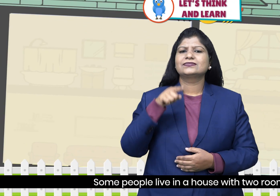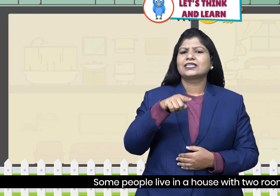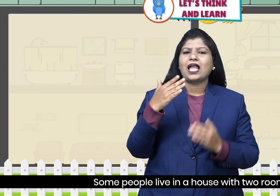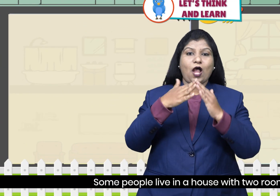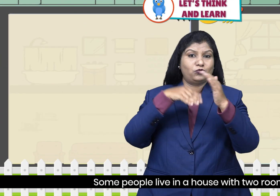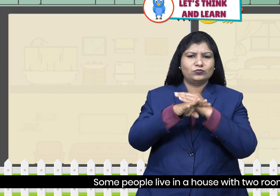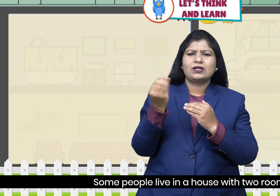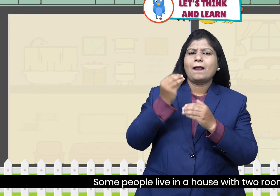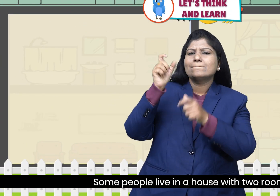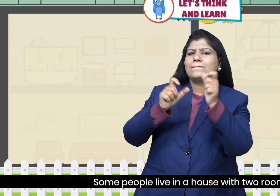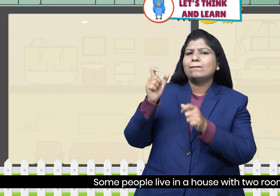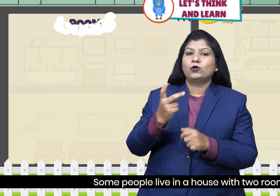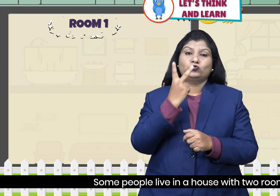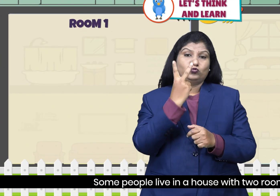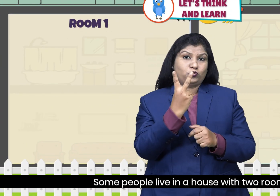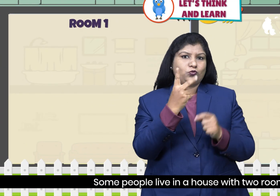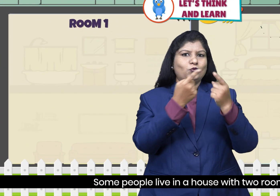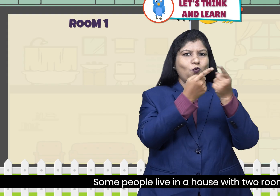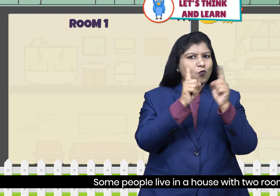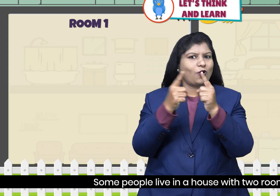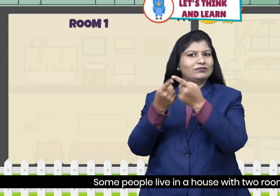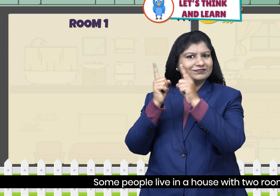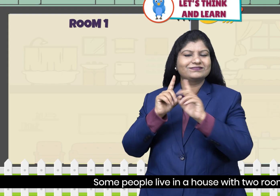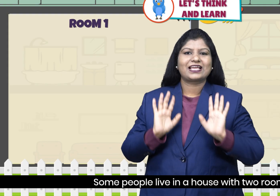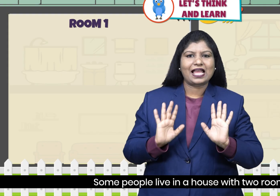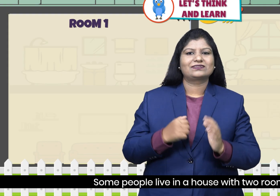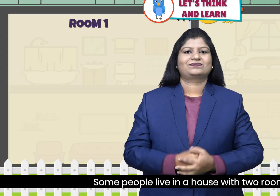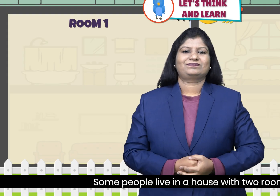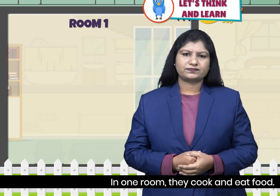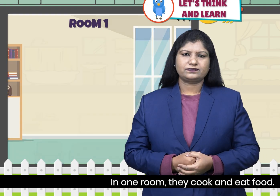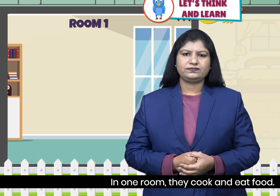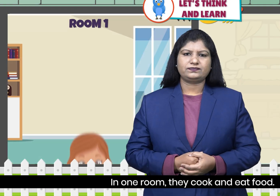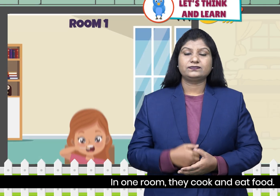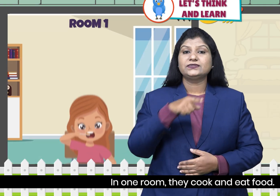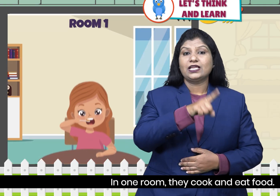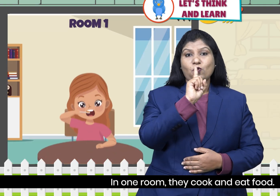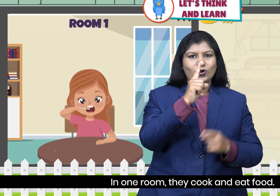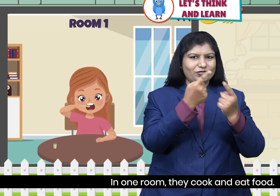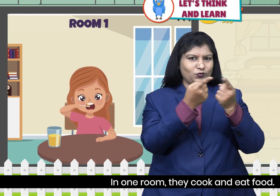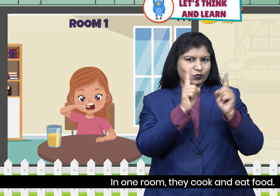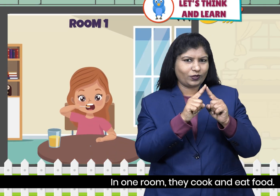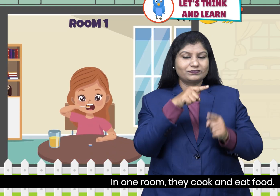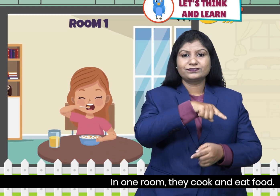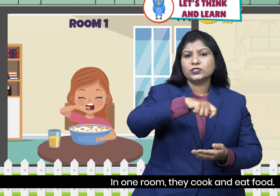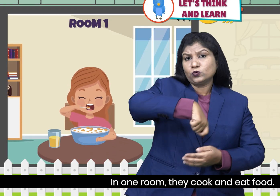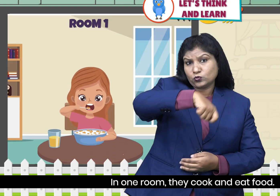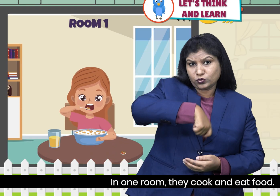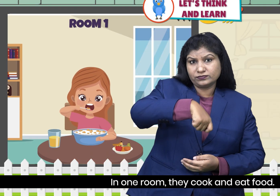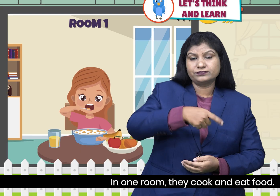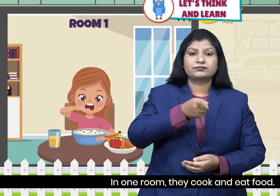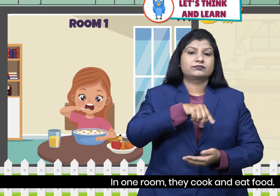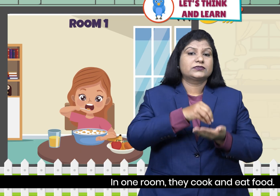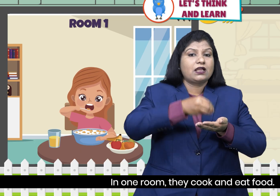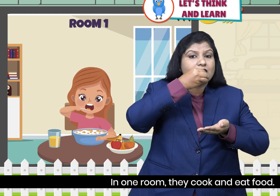Some people live in a house with 2 rooms. In one room, they cook and